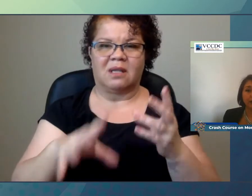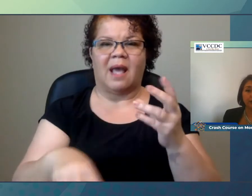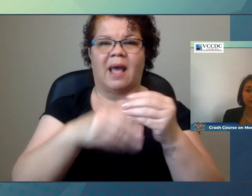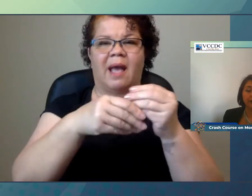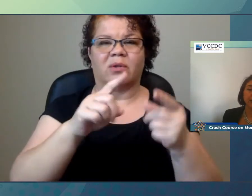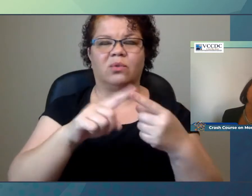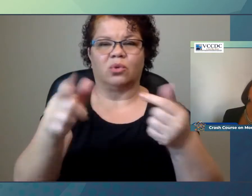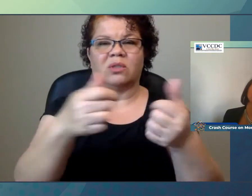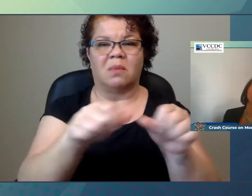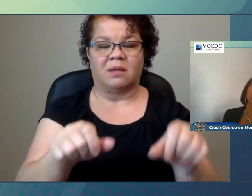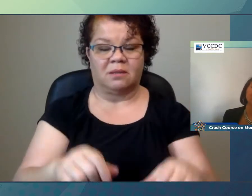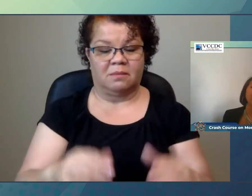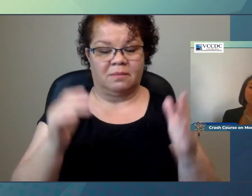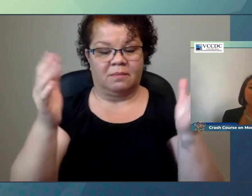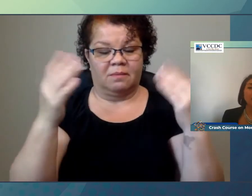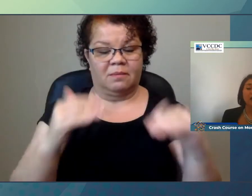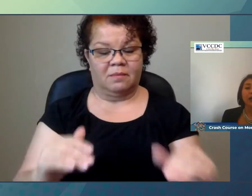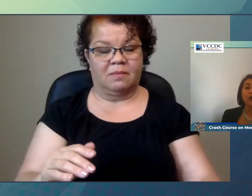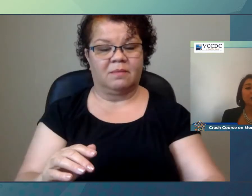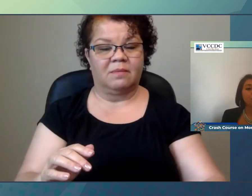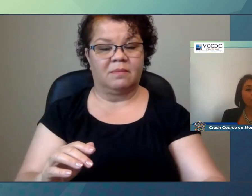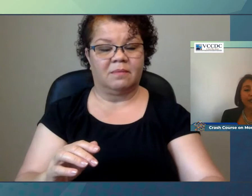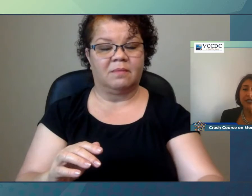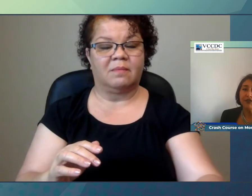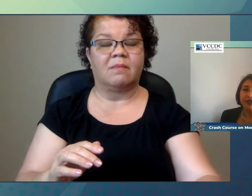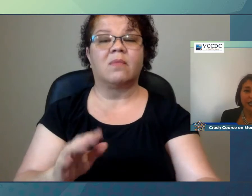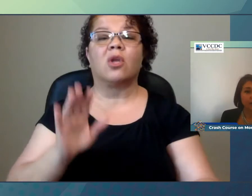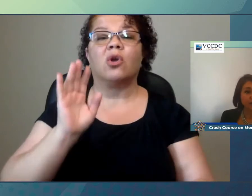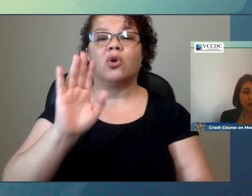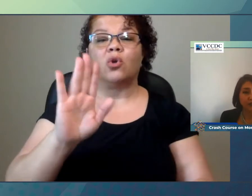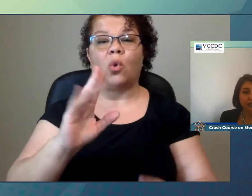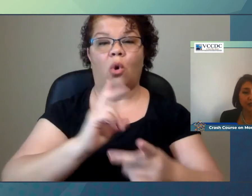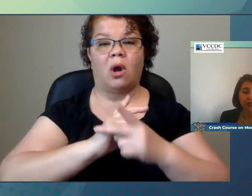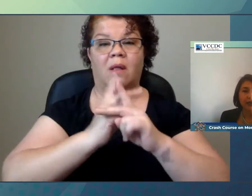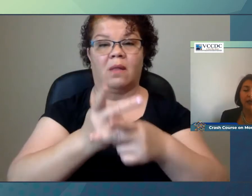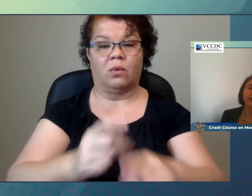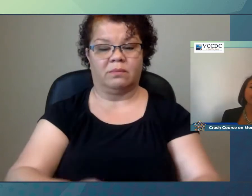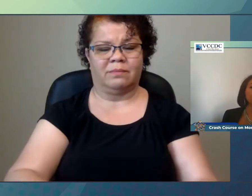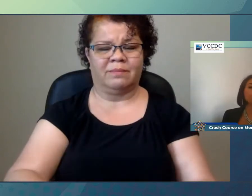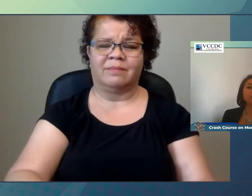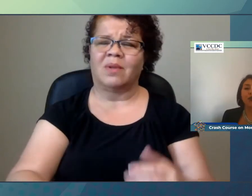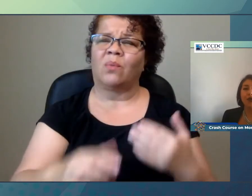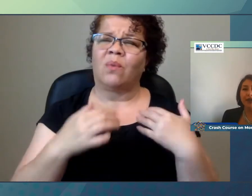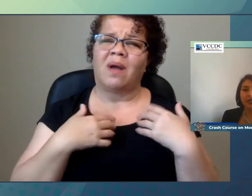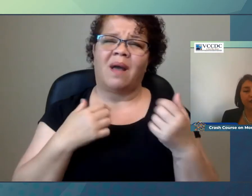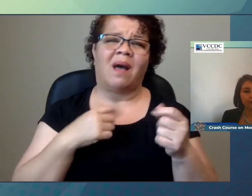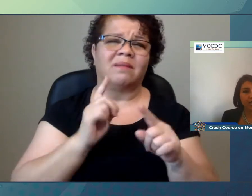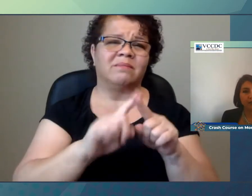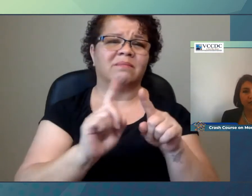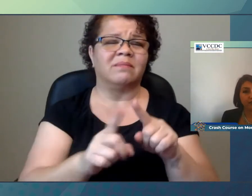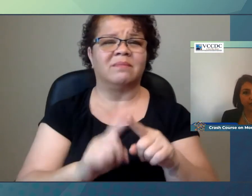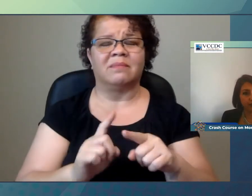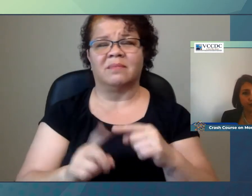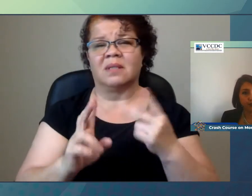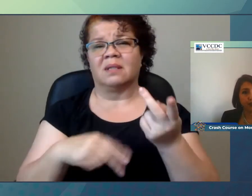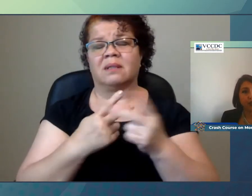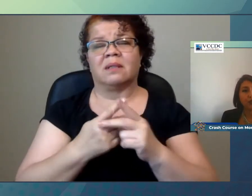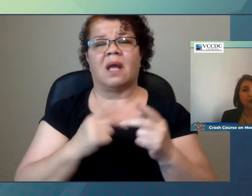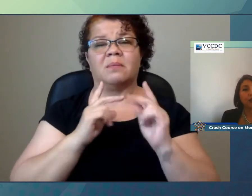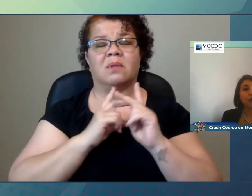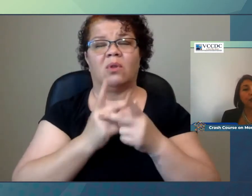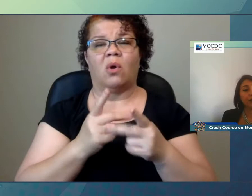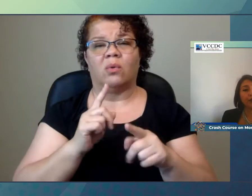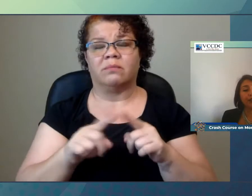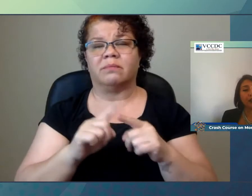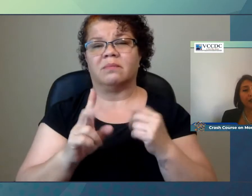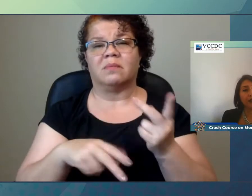Your loan. So there are so many different types of loans out there, and there are so many different types of lenders.